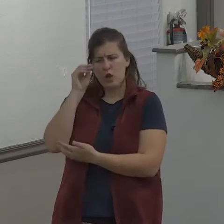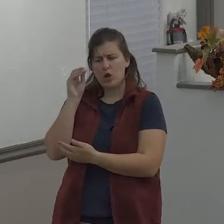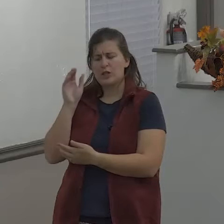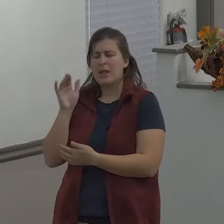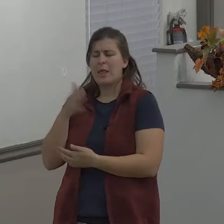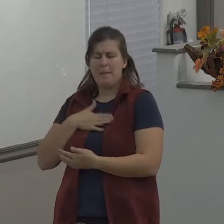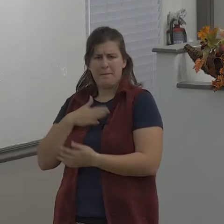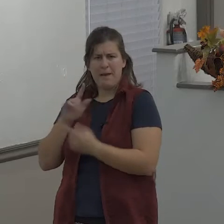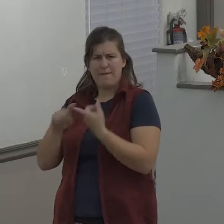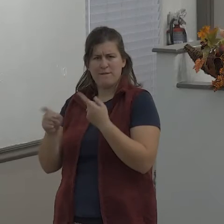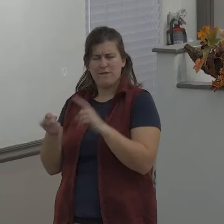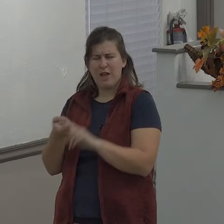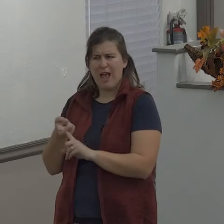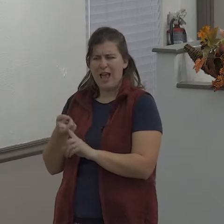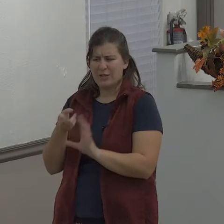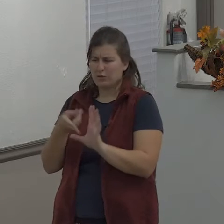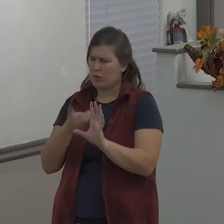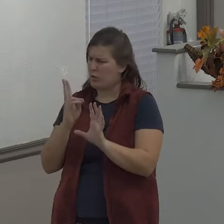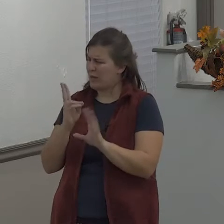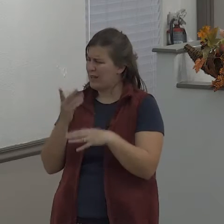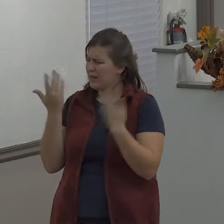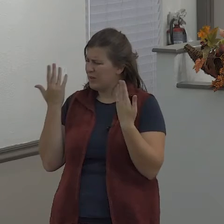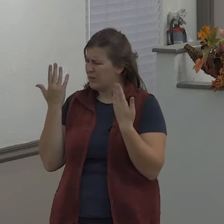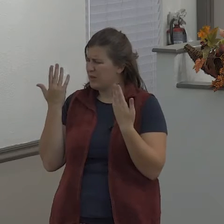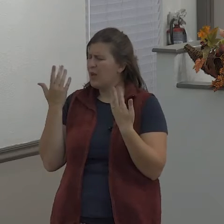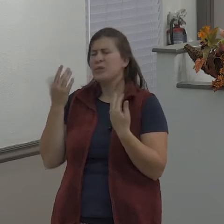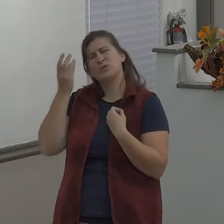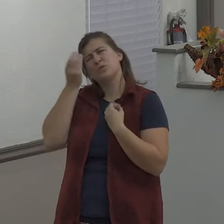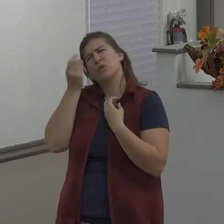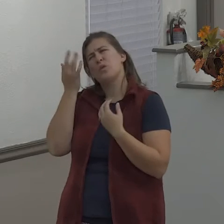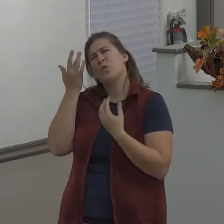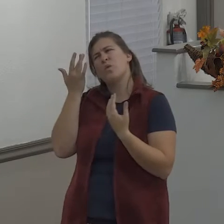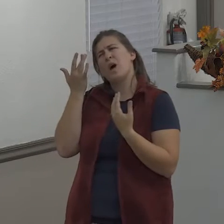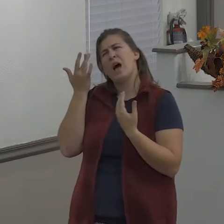learned, because I wondered, what in the world happened to them?